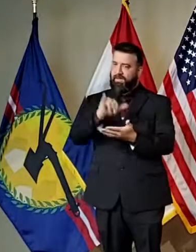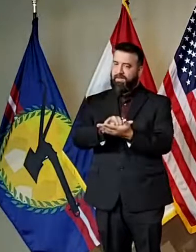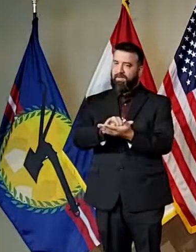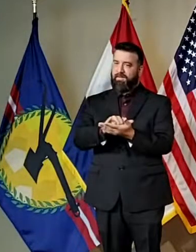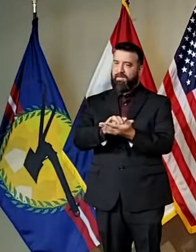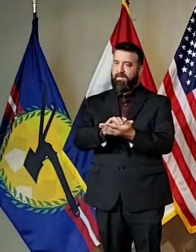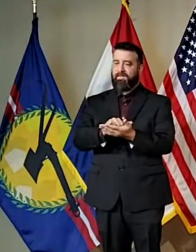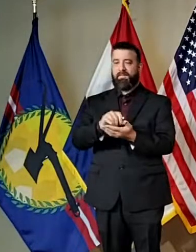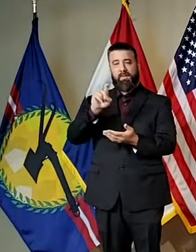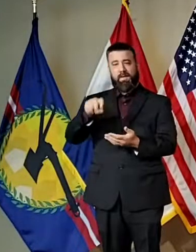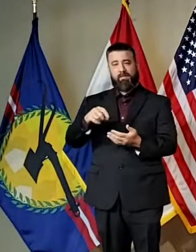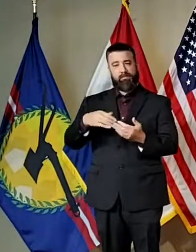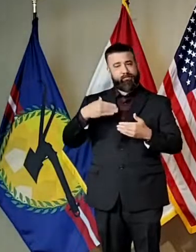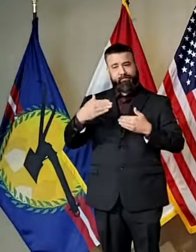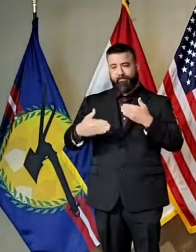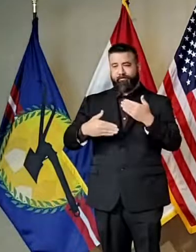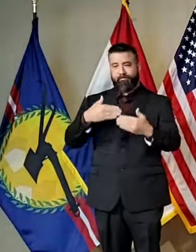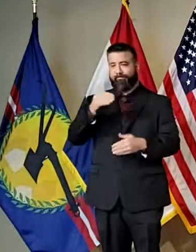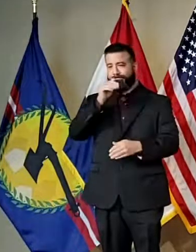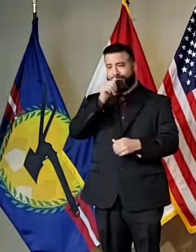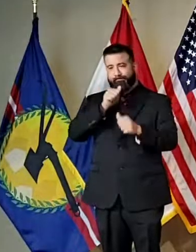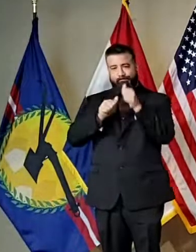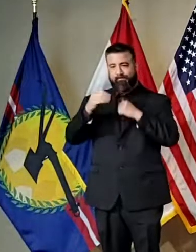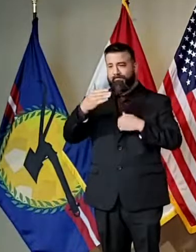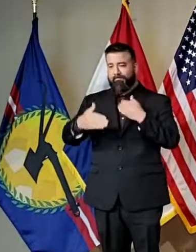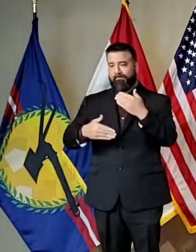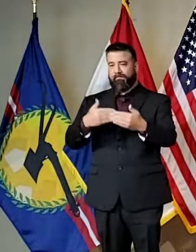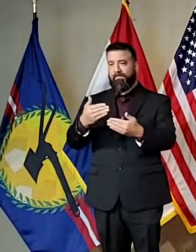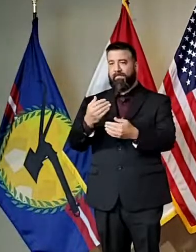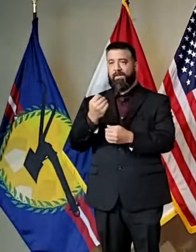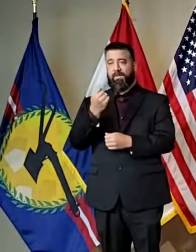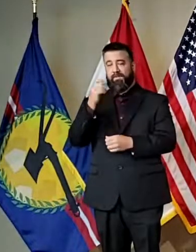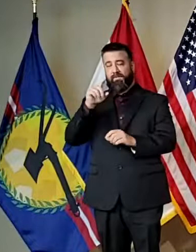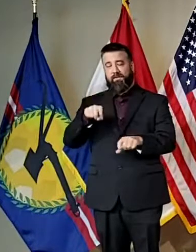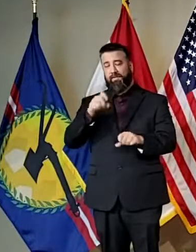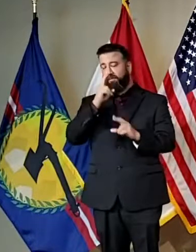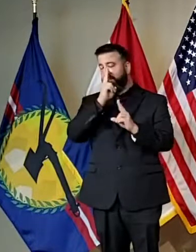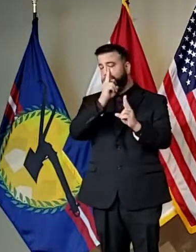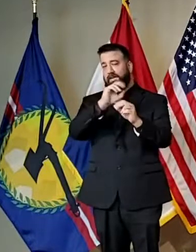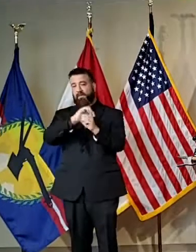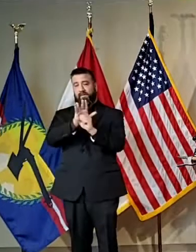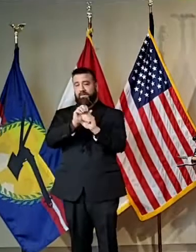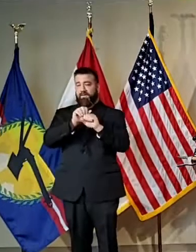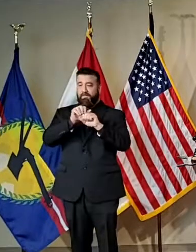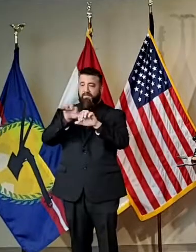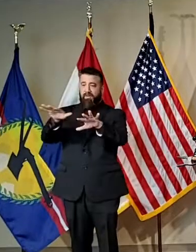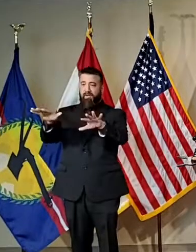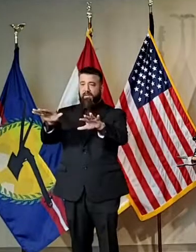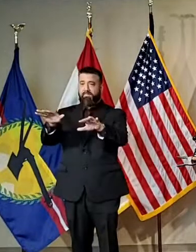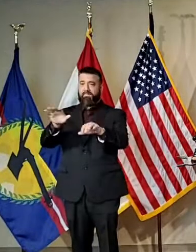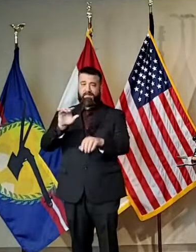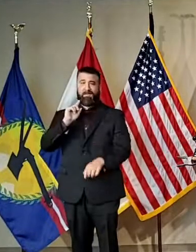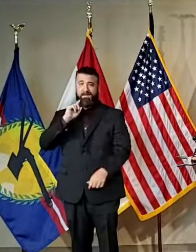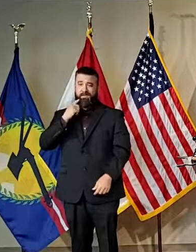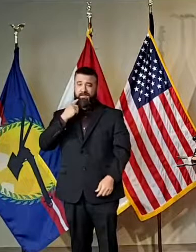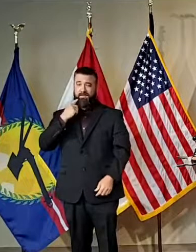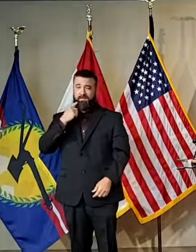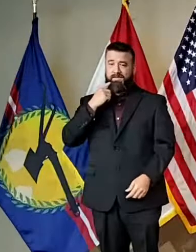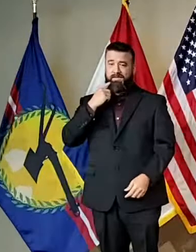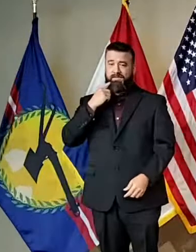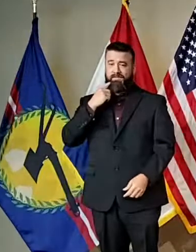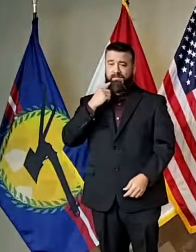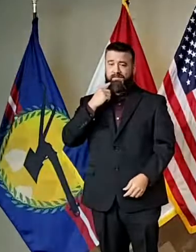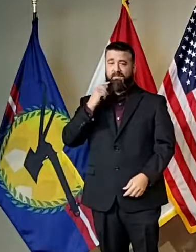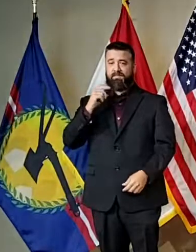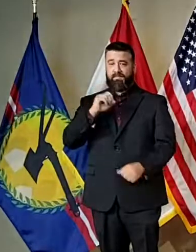through these. We have to respect how COVID spreads in our community, how serious it is, how it can lead to